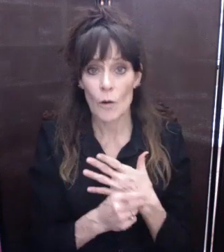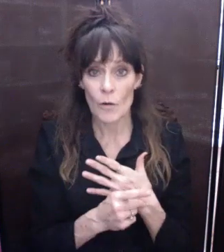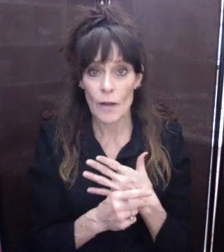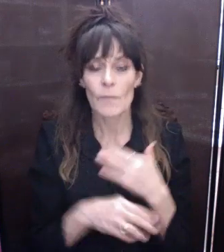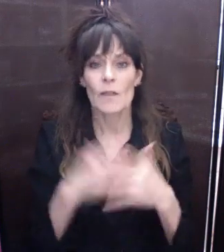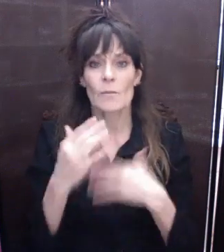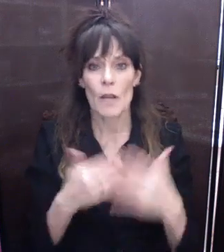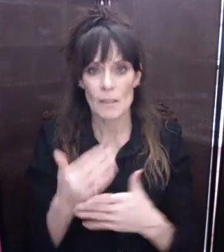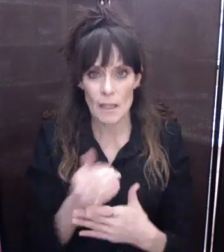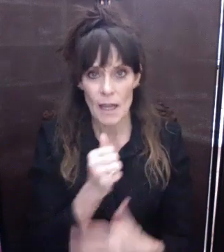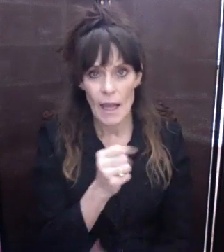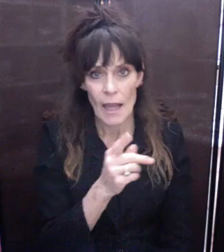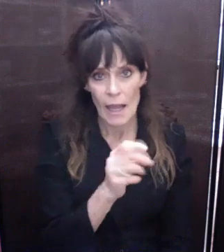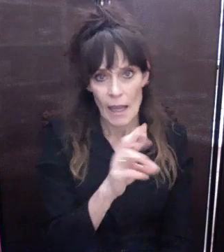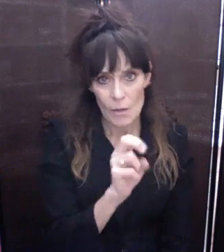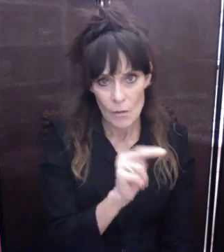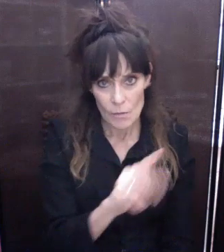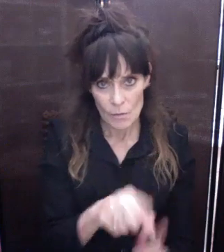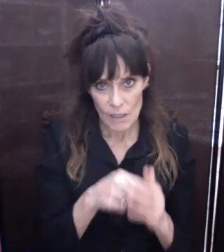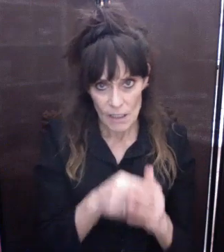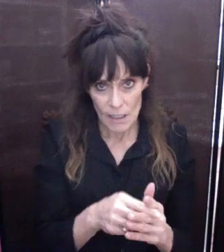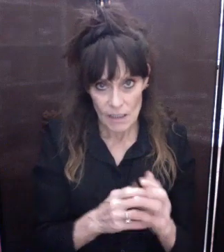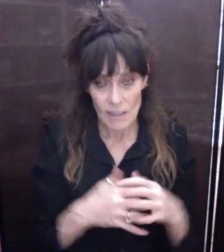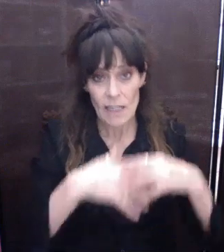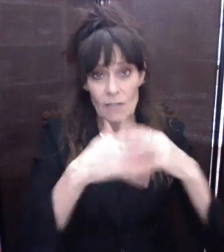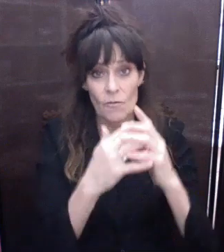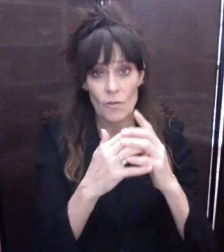in Akron was beginning to take form even before we had the book.